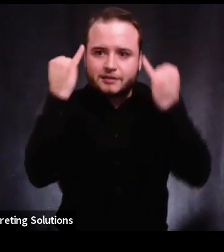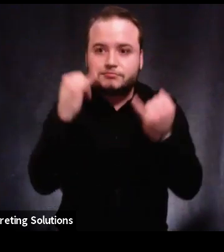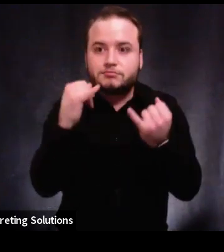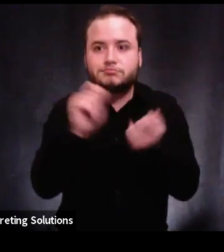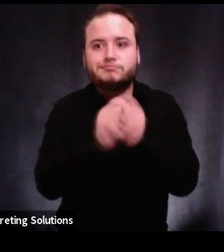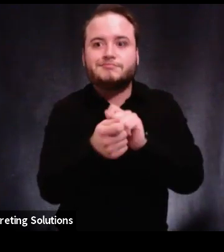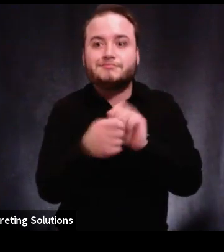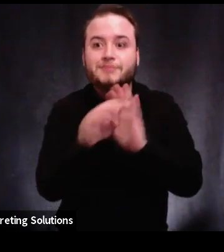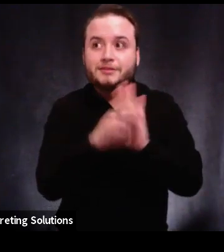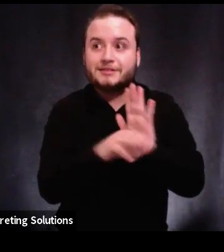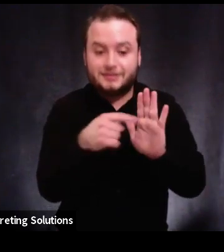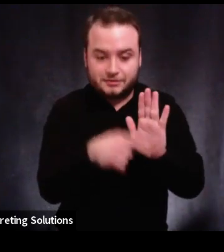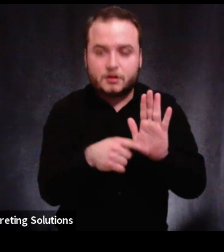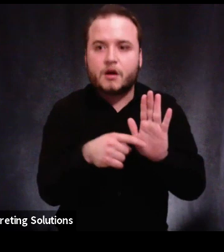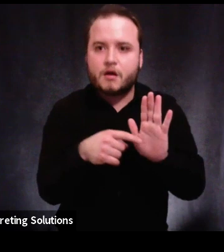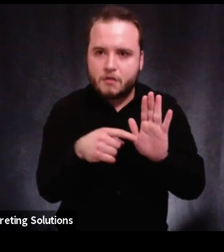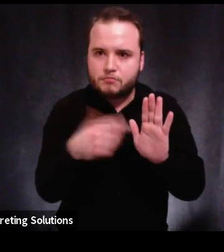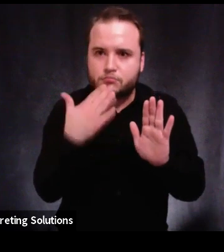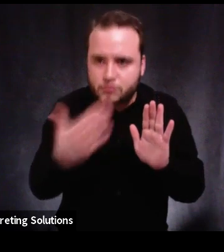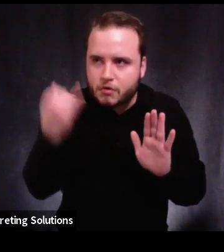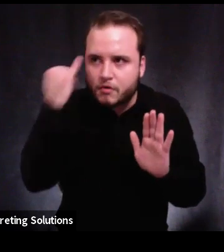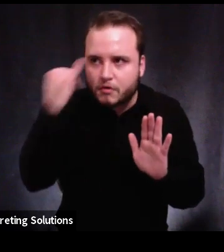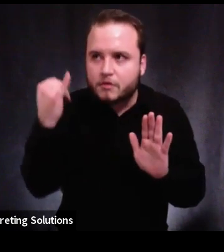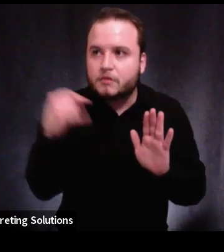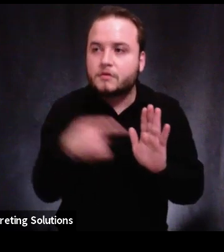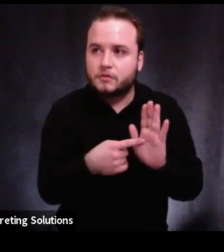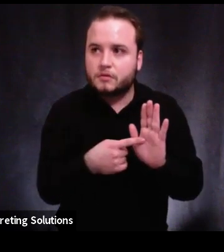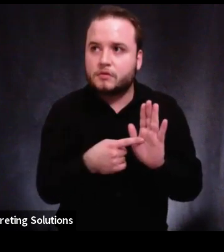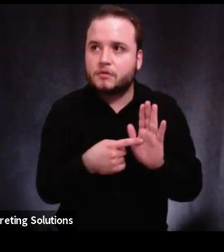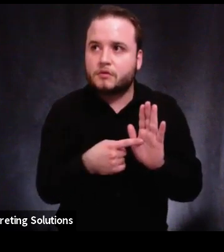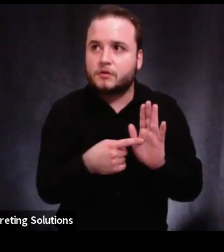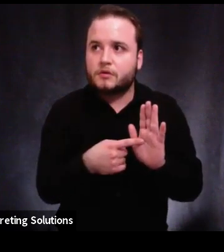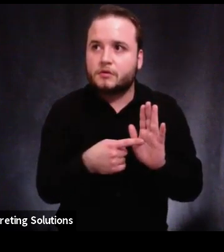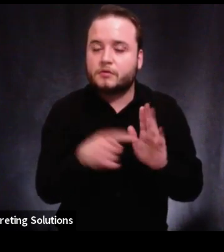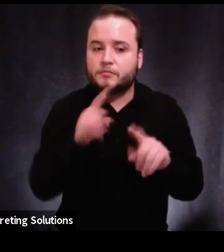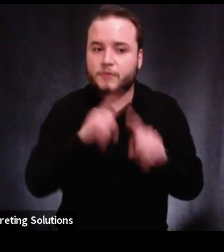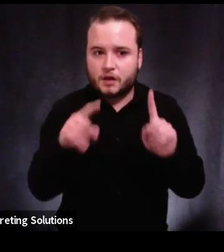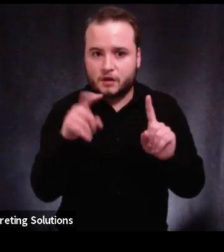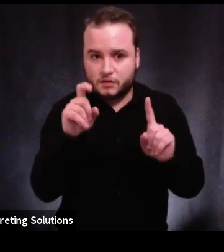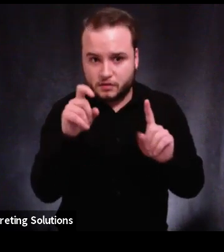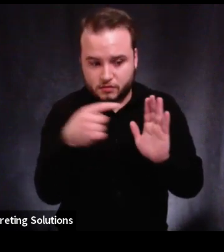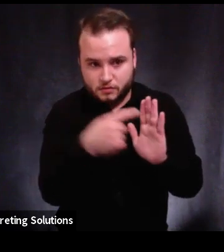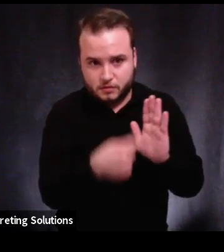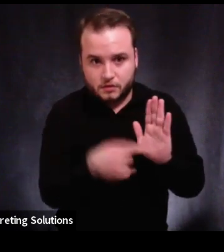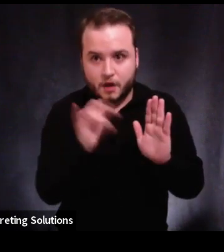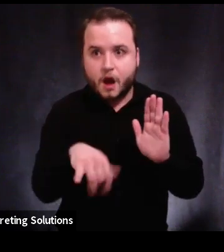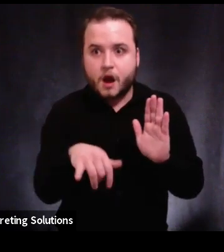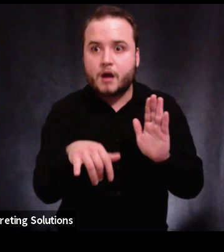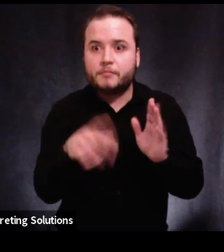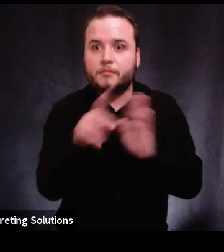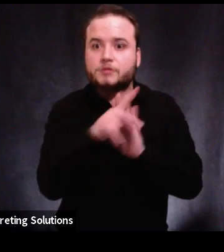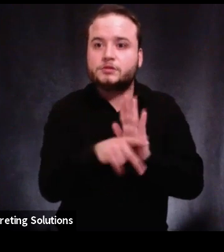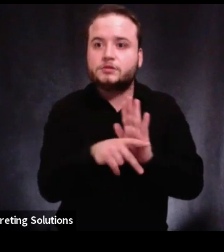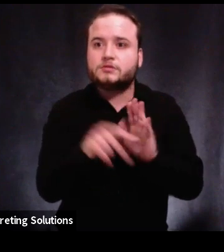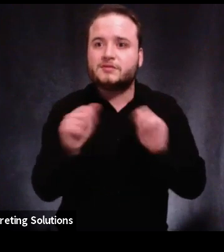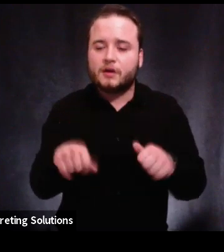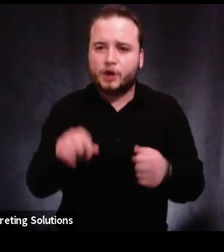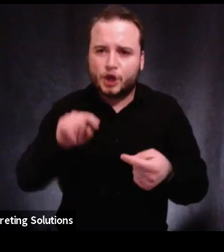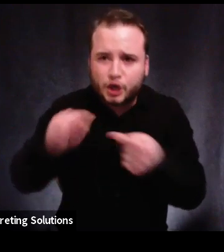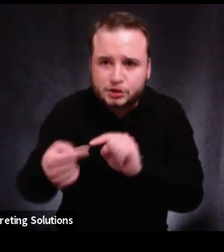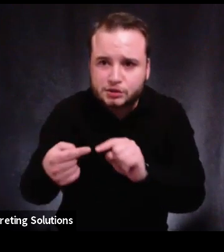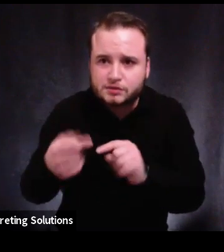been put in place perhaps hurt the overall ability to provide health care in this state with 36,000